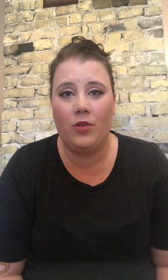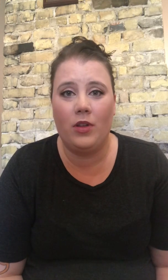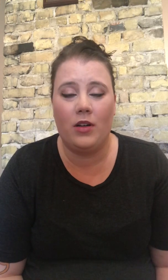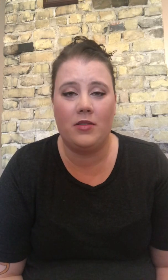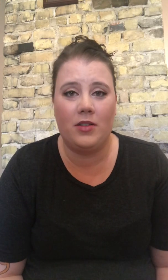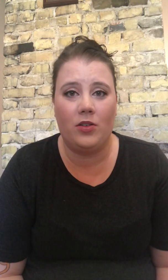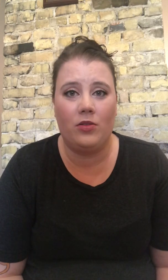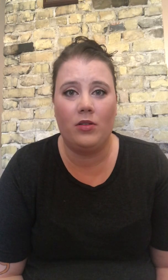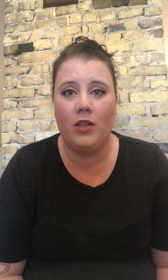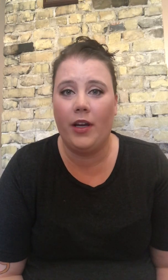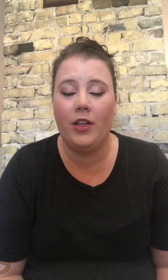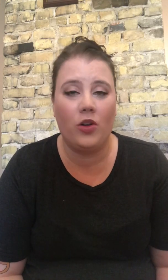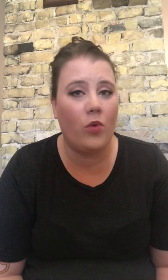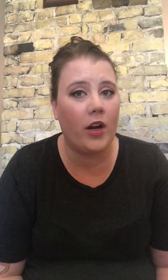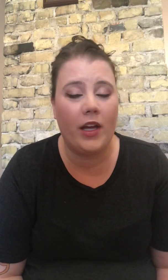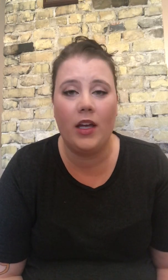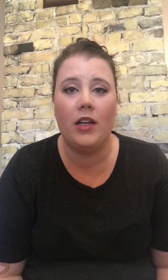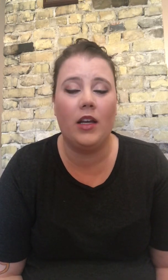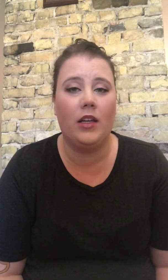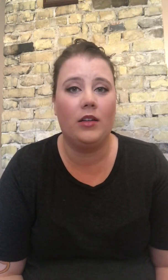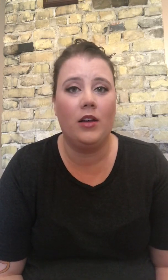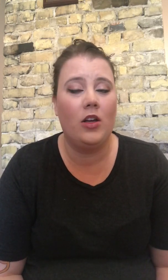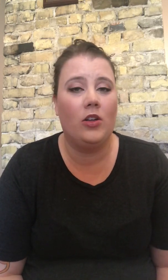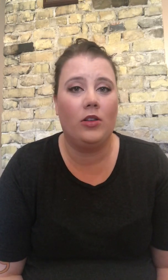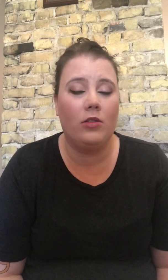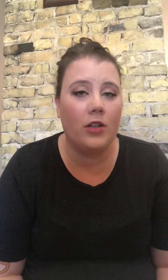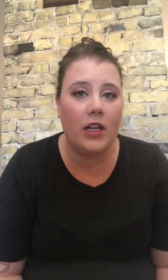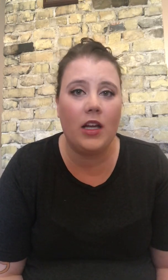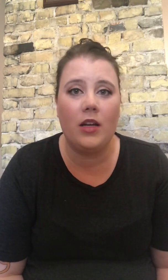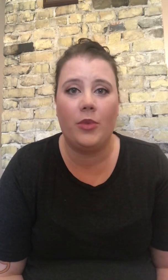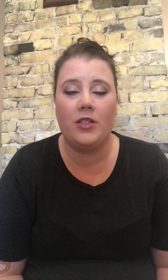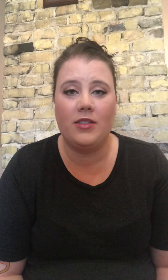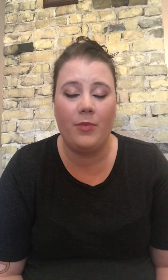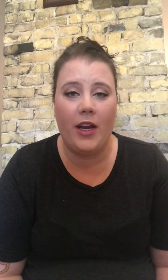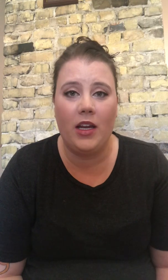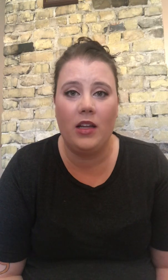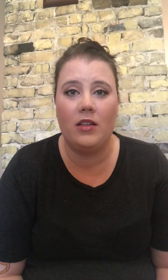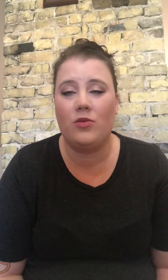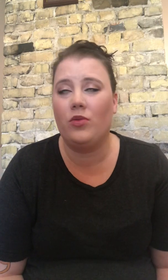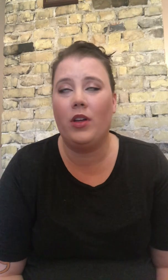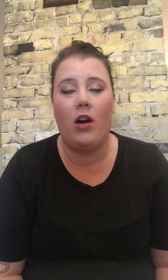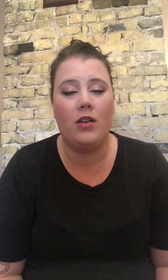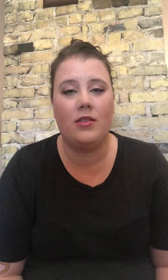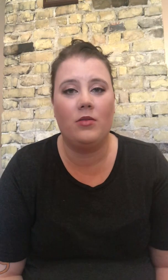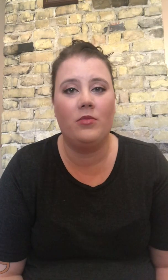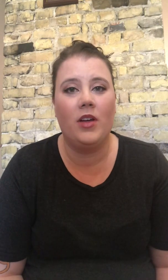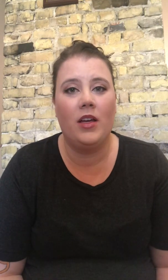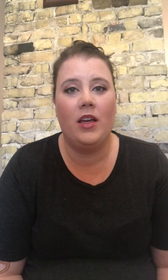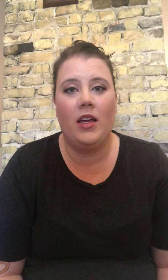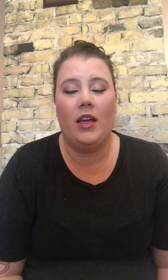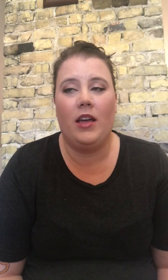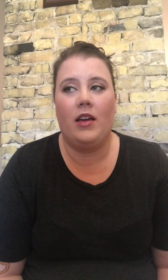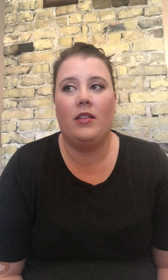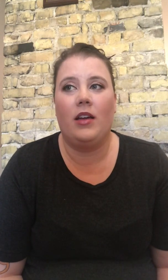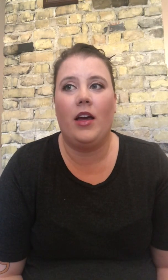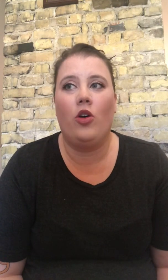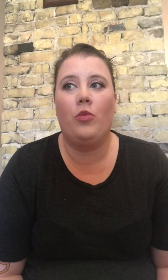that are still getting their work in and learning and participating. That's really awesome. And I hope